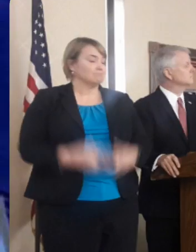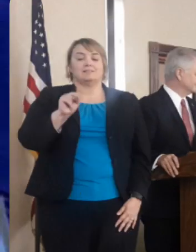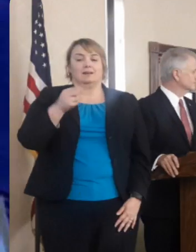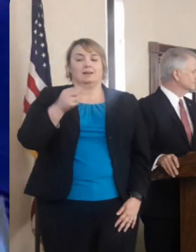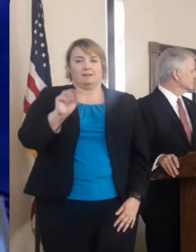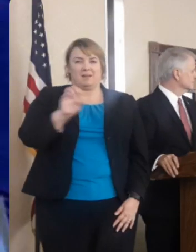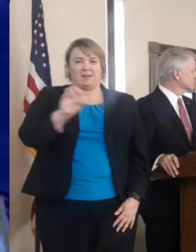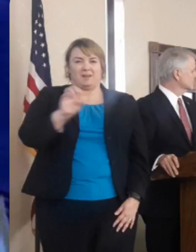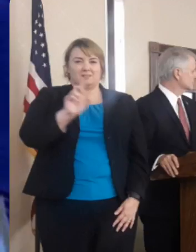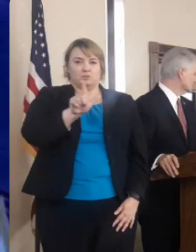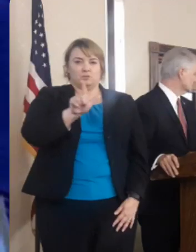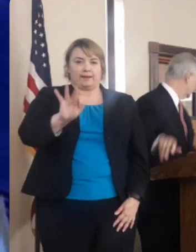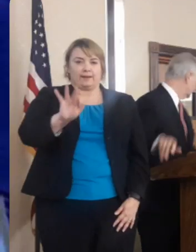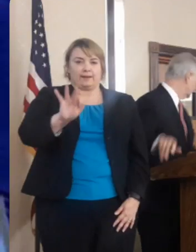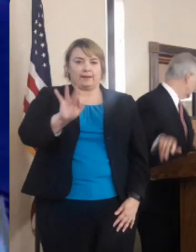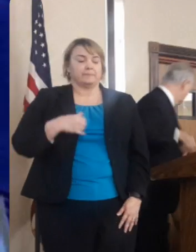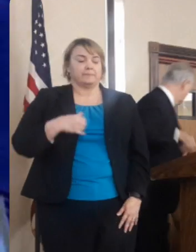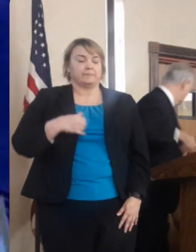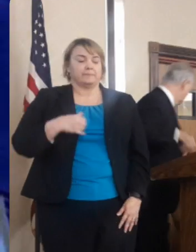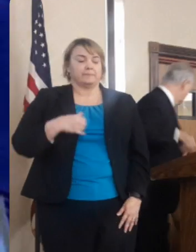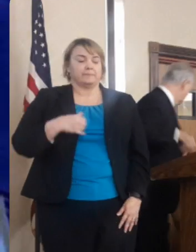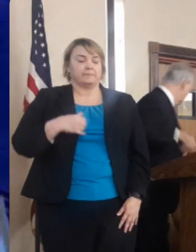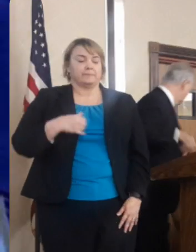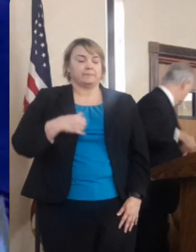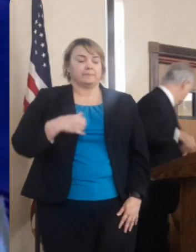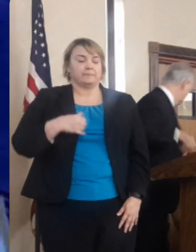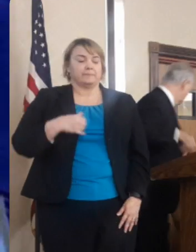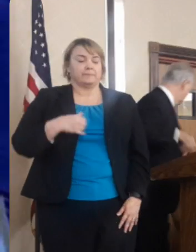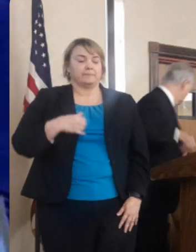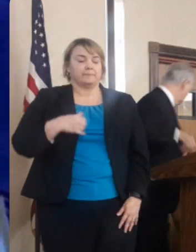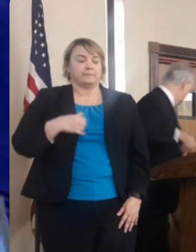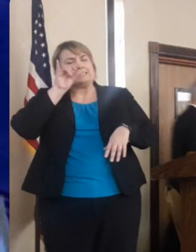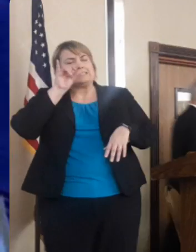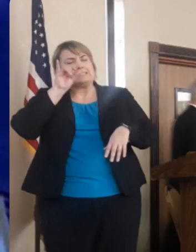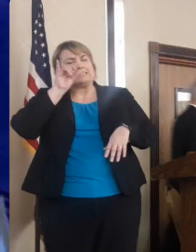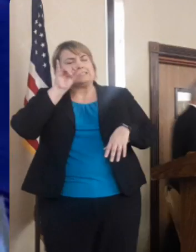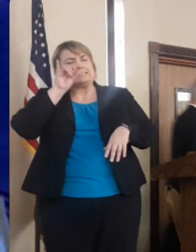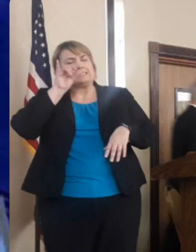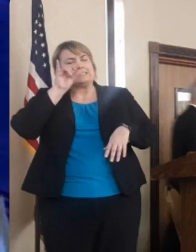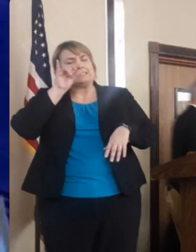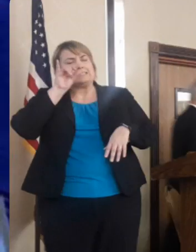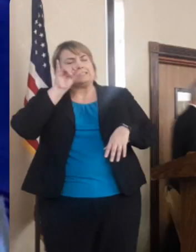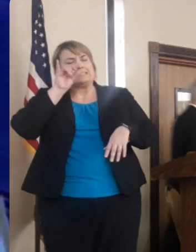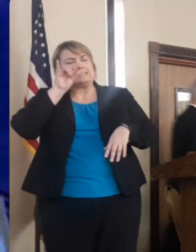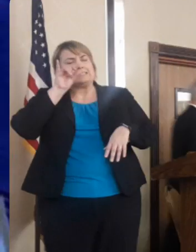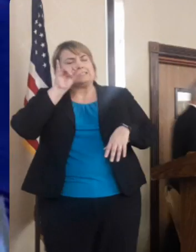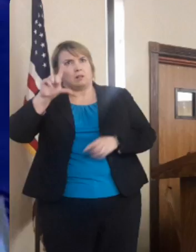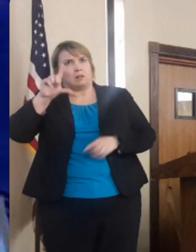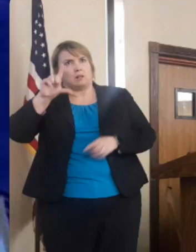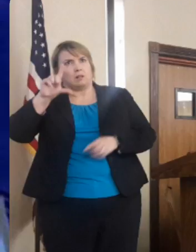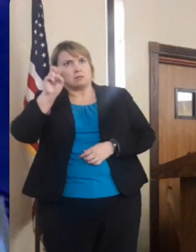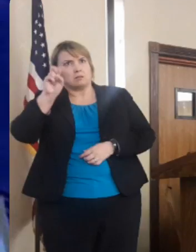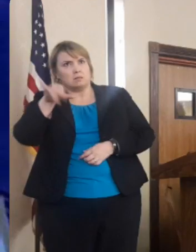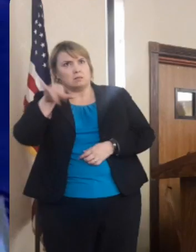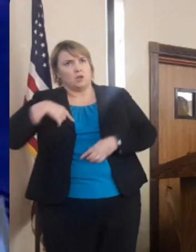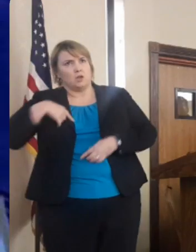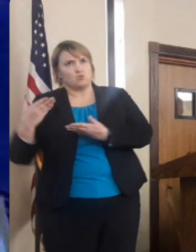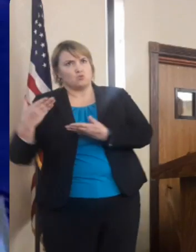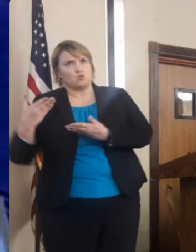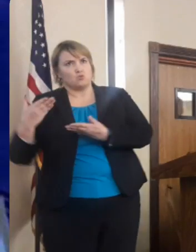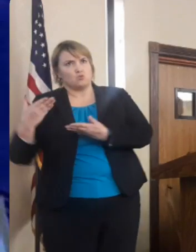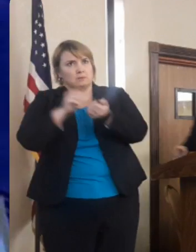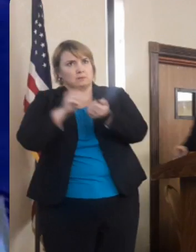this be a recommendation of an amendment, and is that allowed according to your